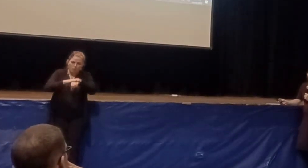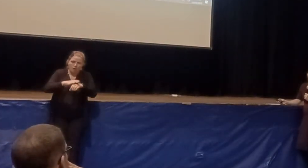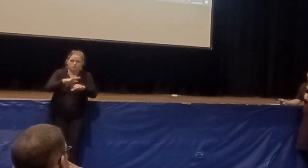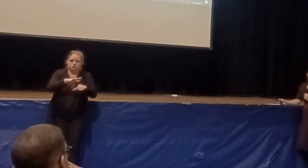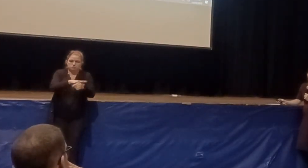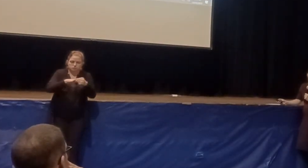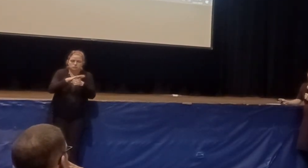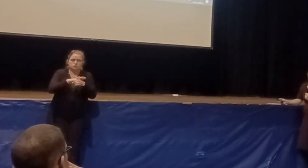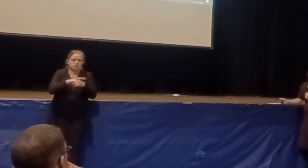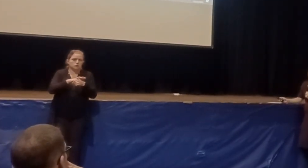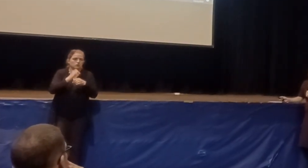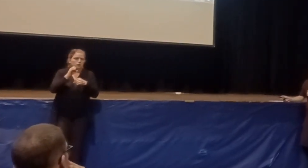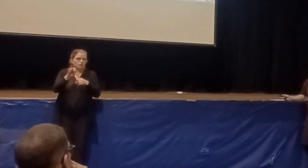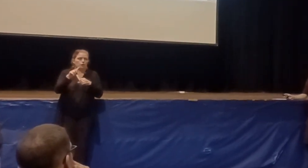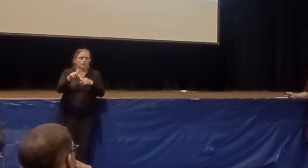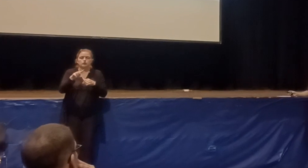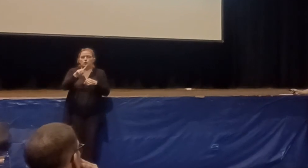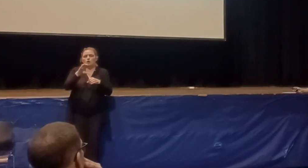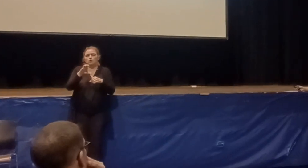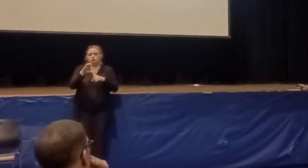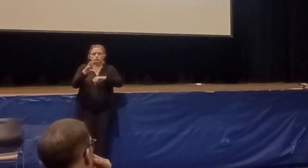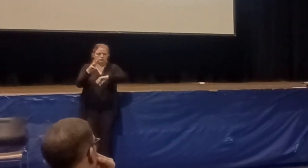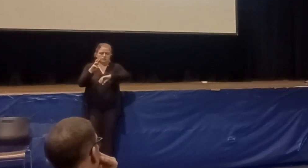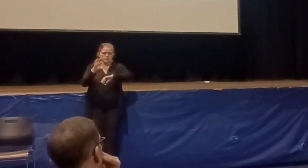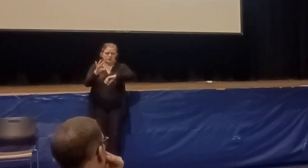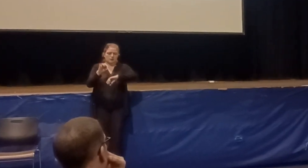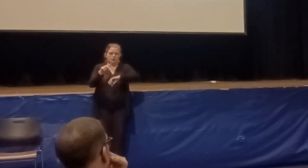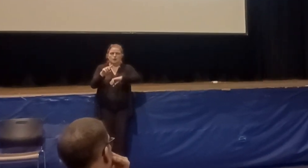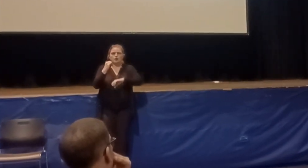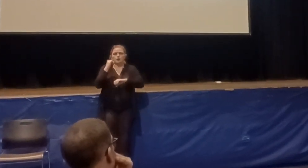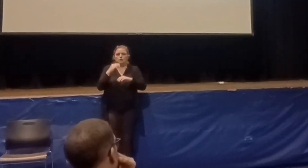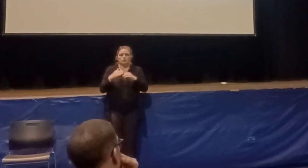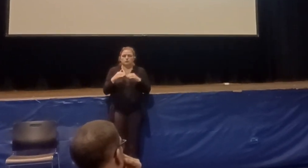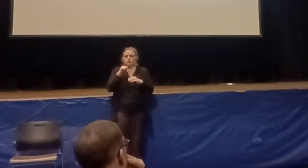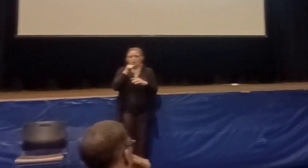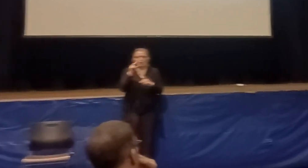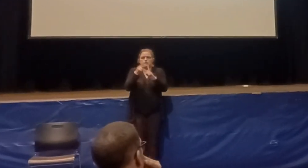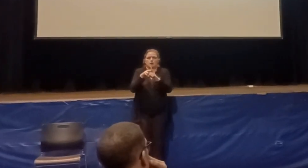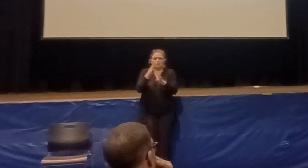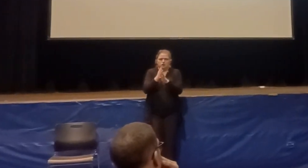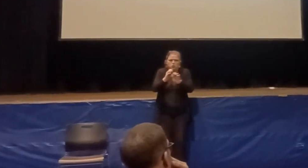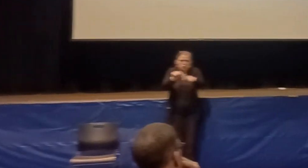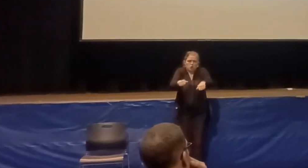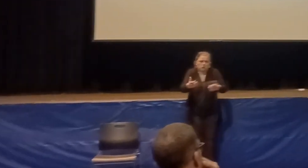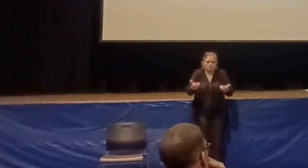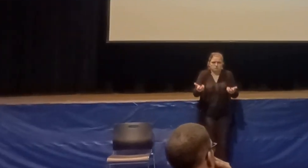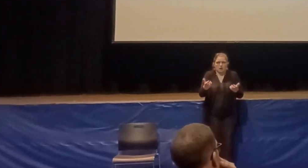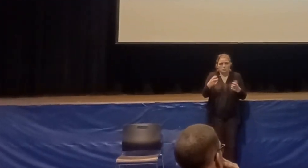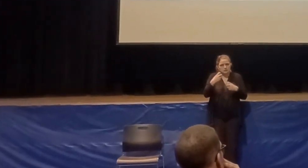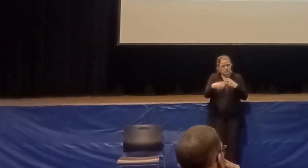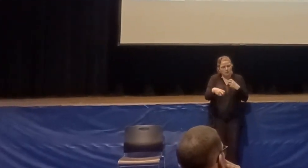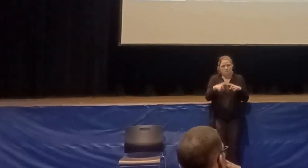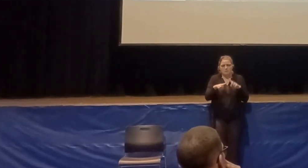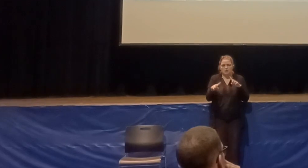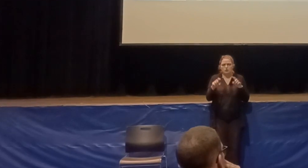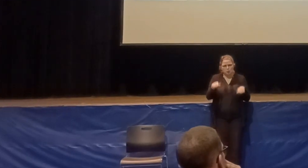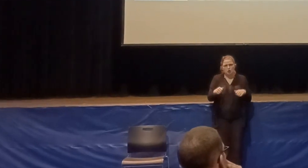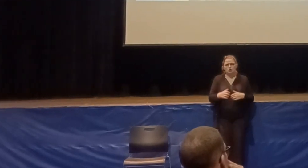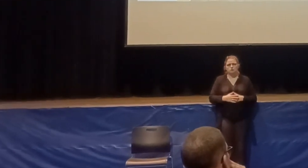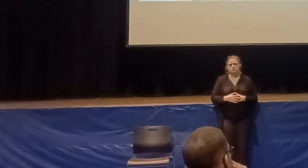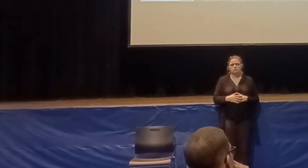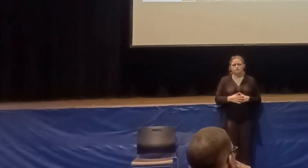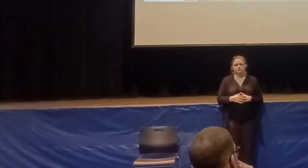you went to 169, you got rid of some unassigned buses. You could do it. I know it's super hard to